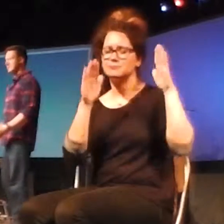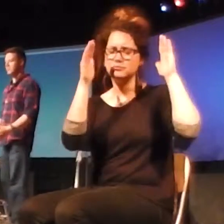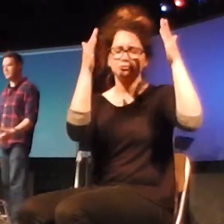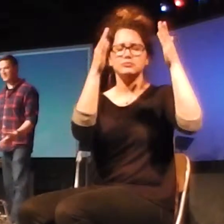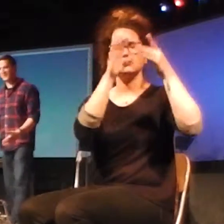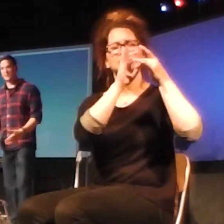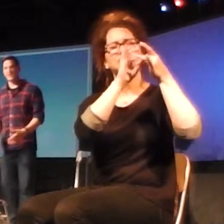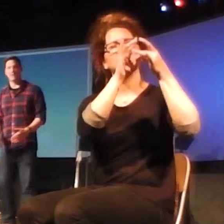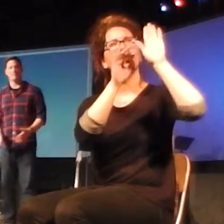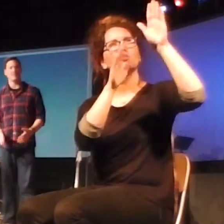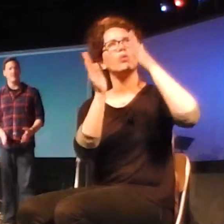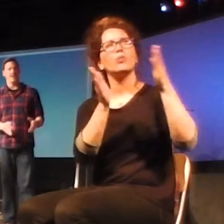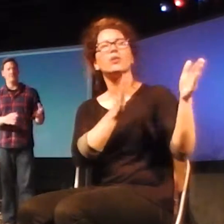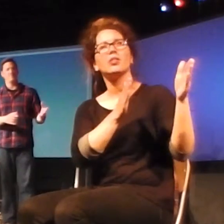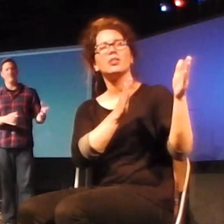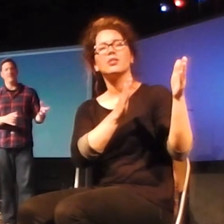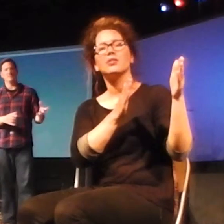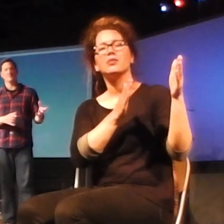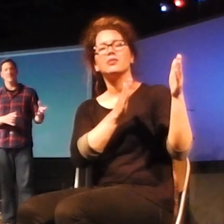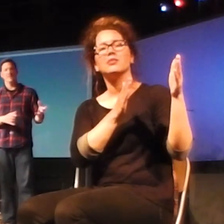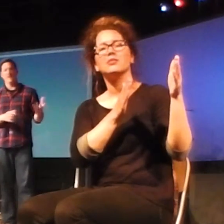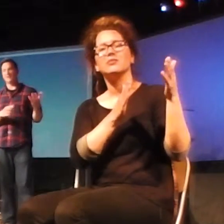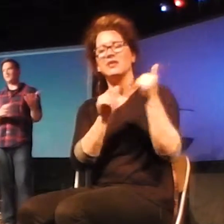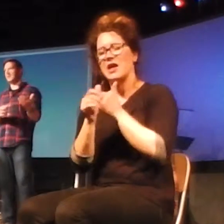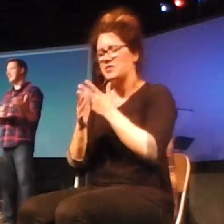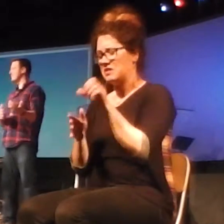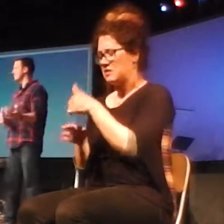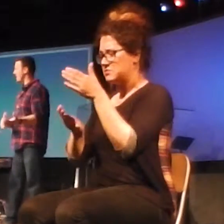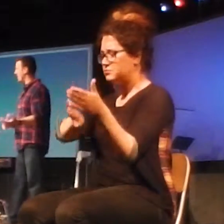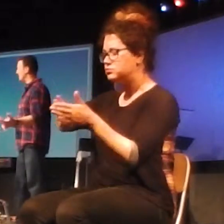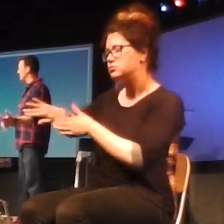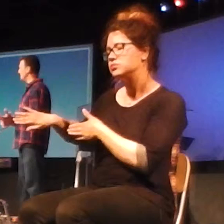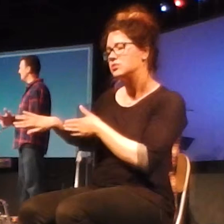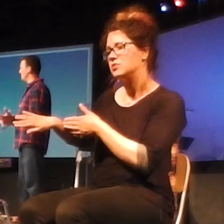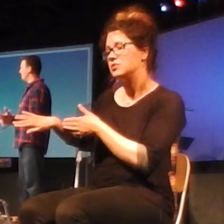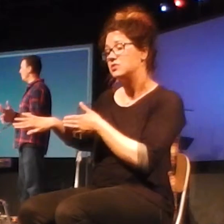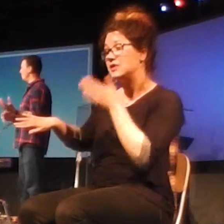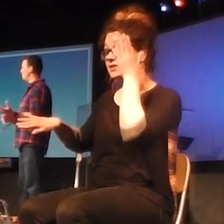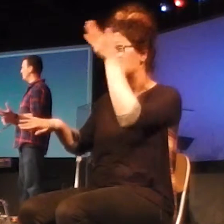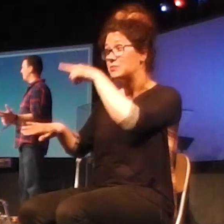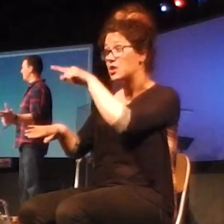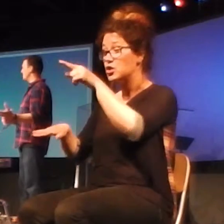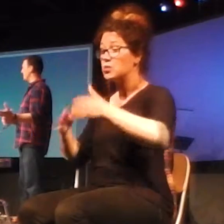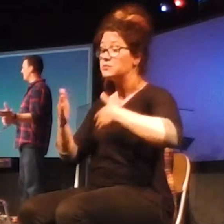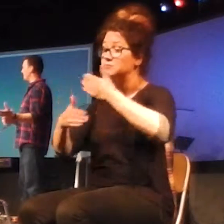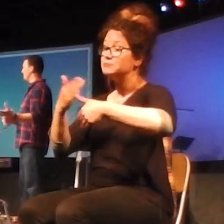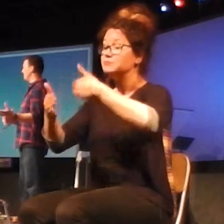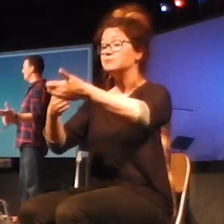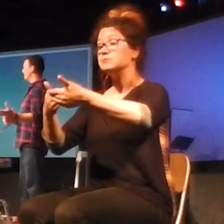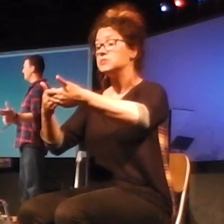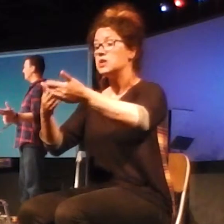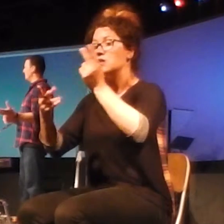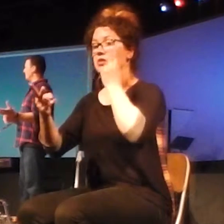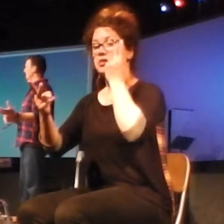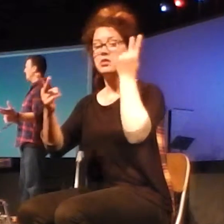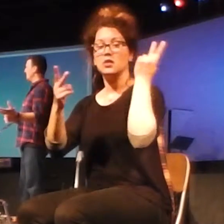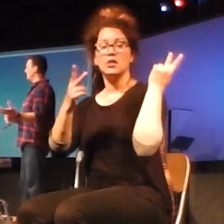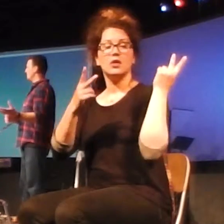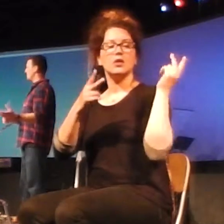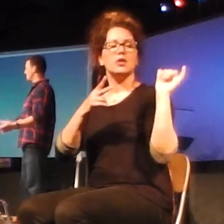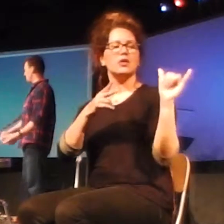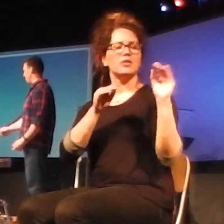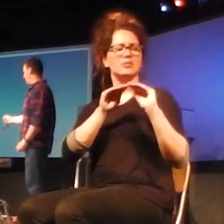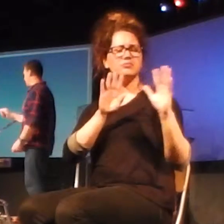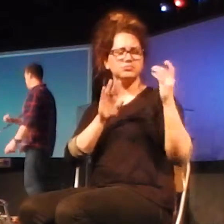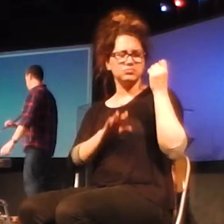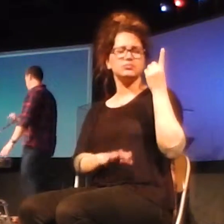hope that at some point you're going to get on the other side of that experience and you're going to understand what you couldn't understand.